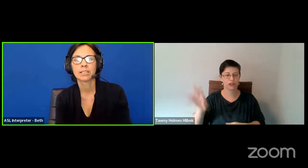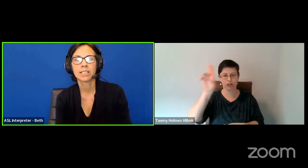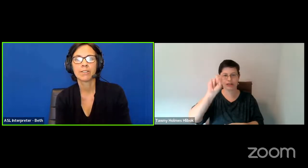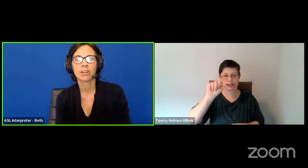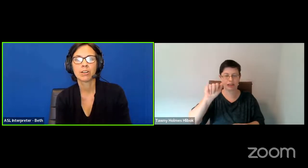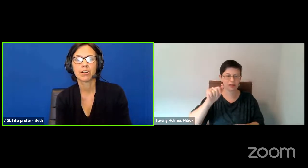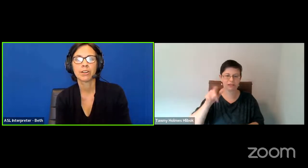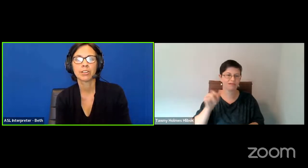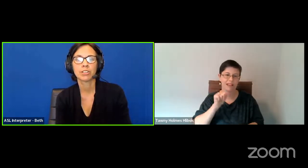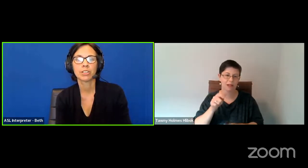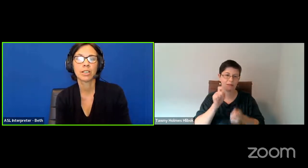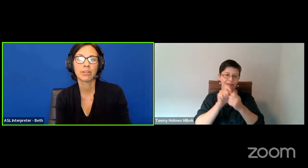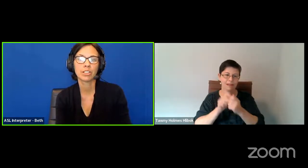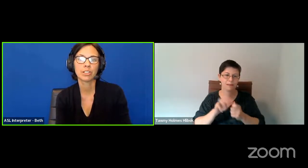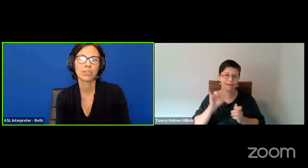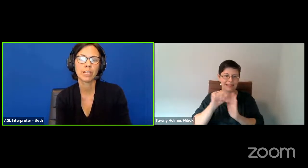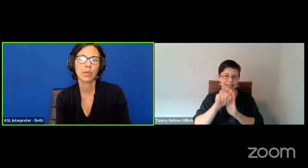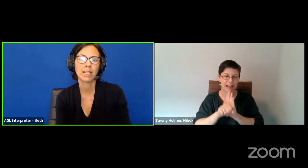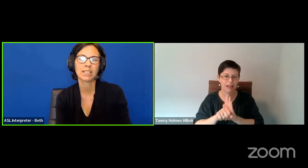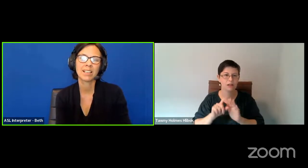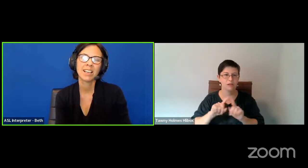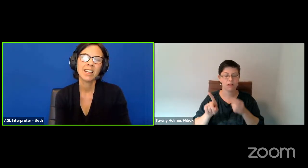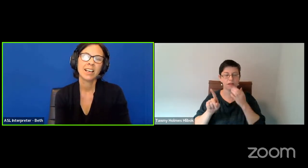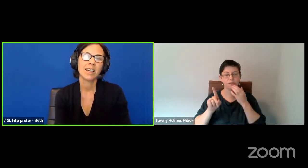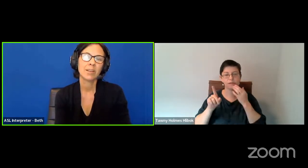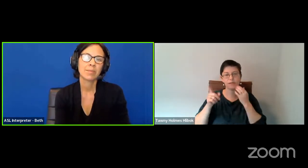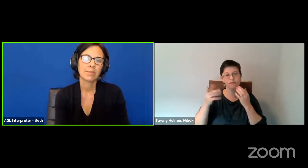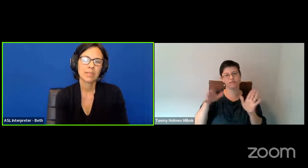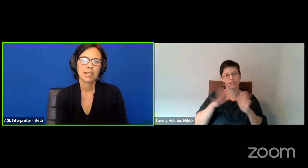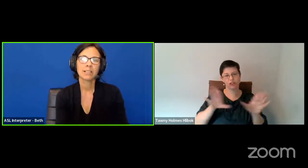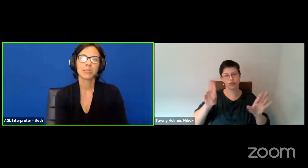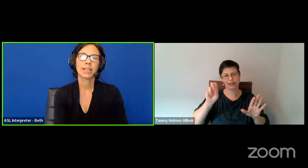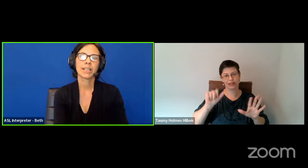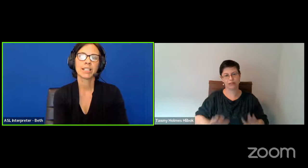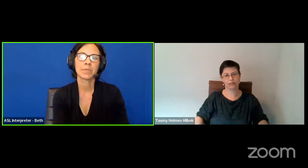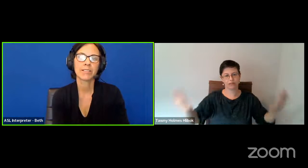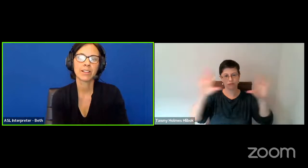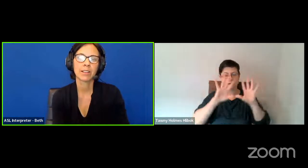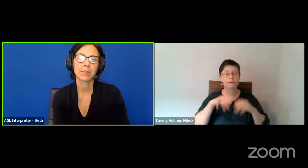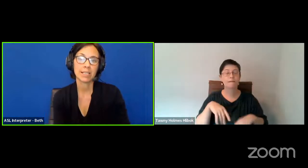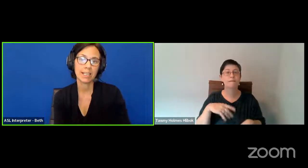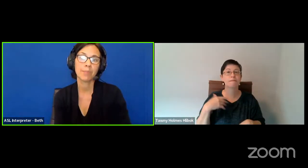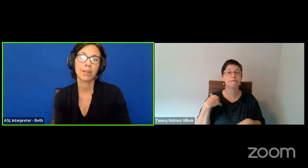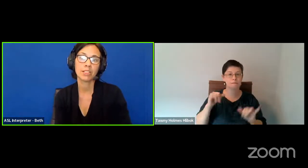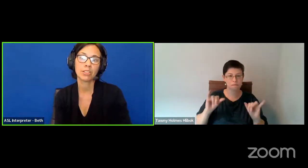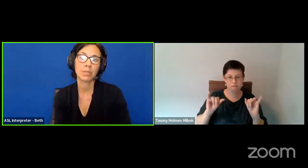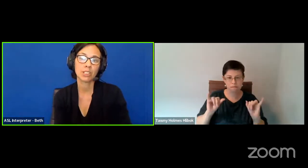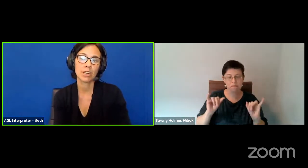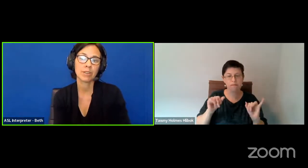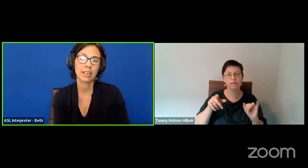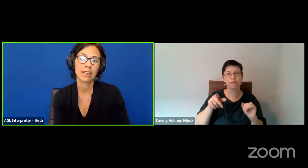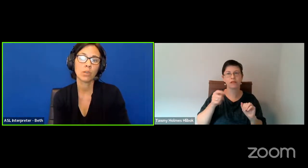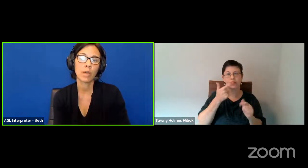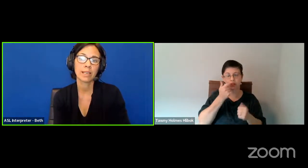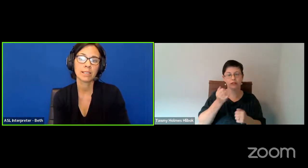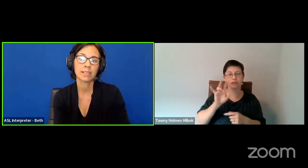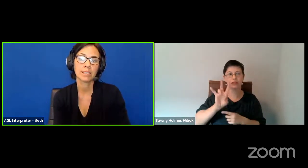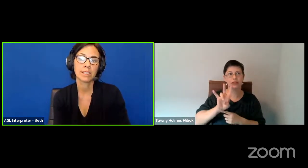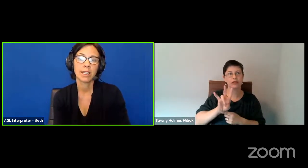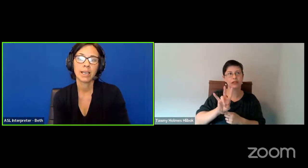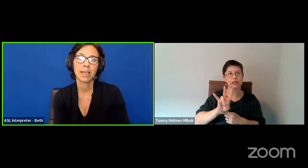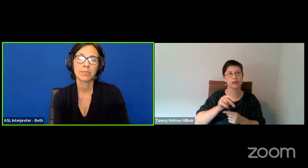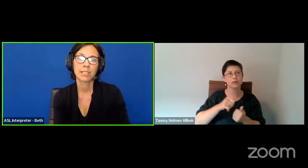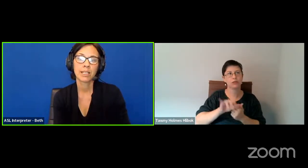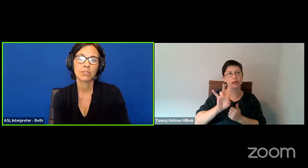350,000 deaf and hard of hearing children in the US. They didn't break down specifically by state, but generally in the